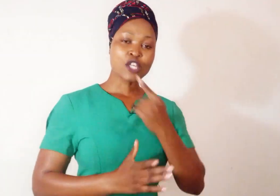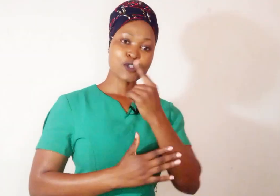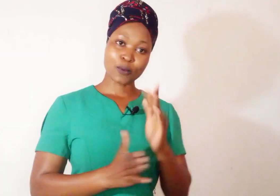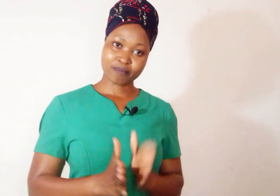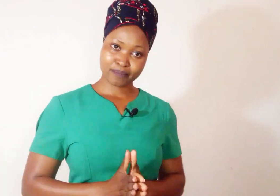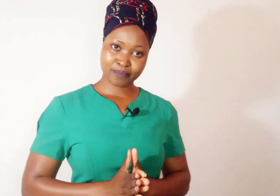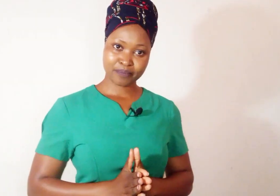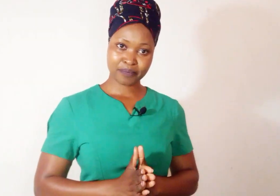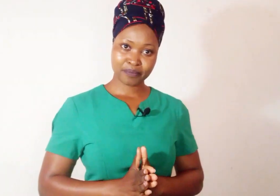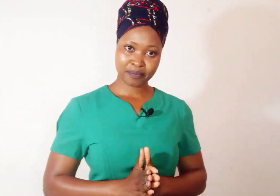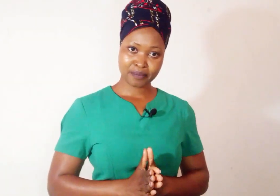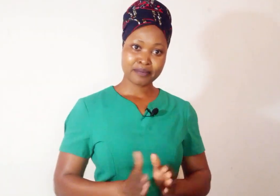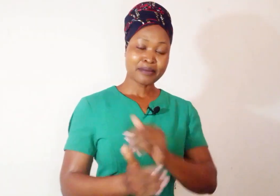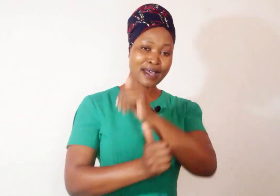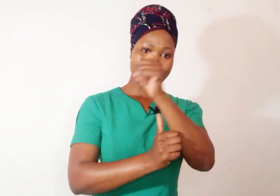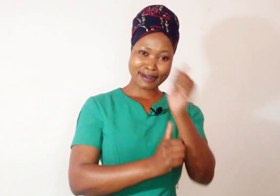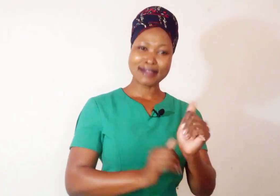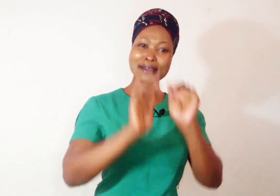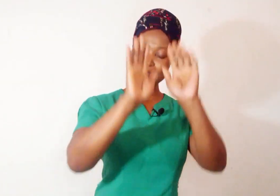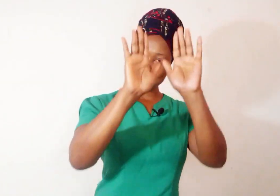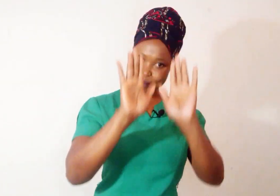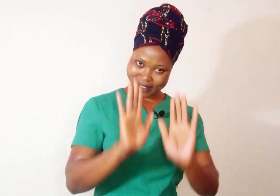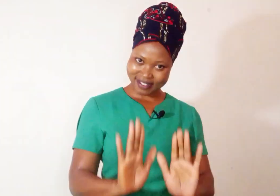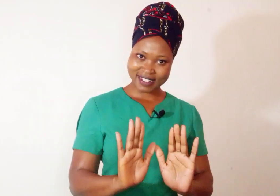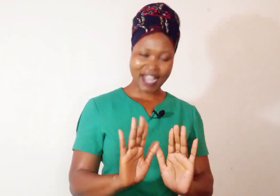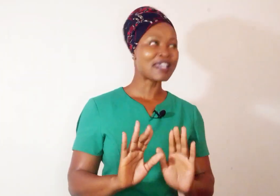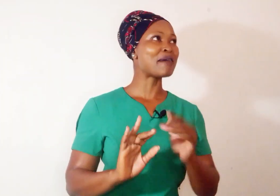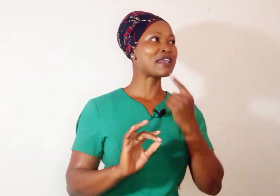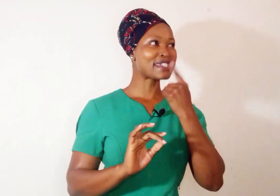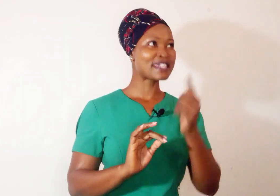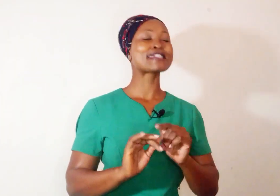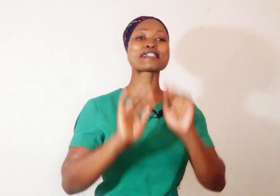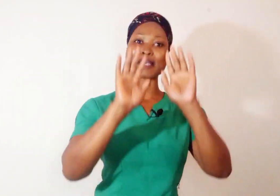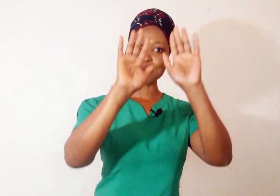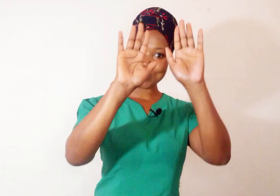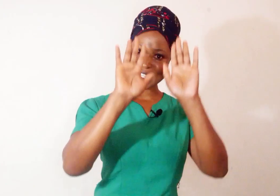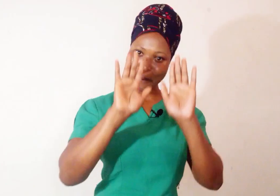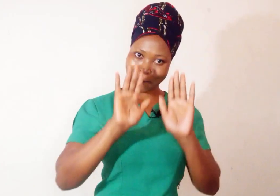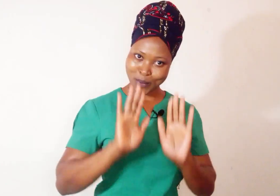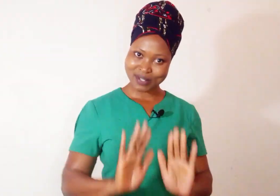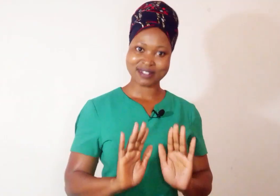So another important, I may say this is the most important